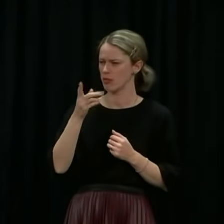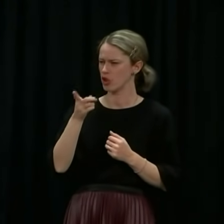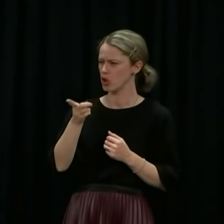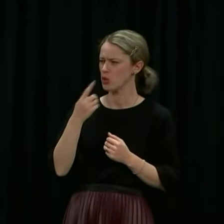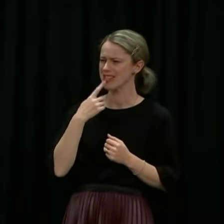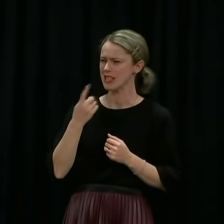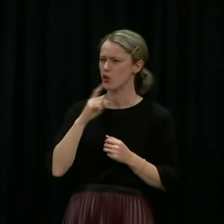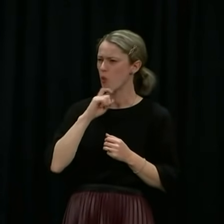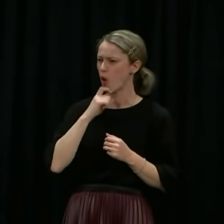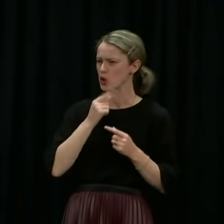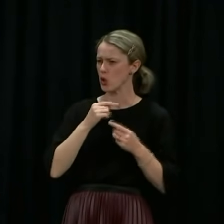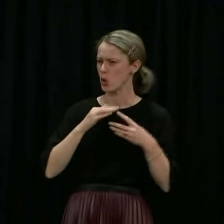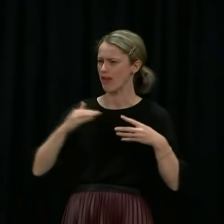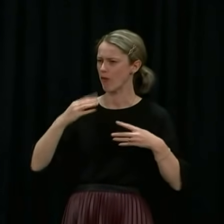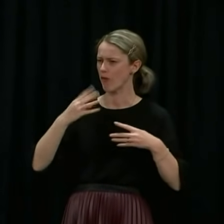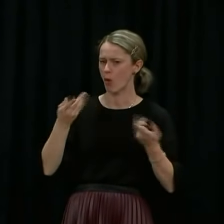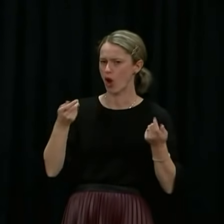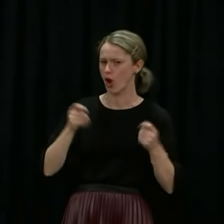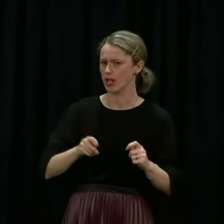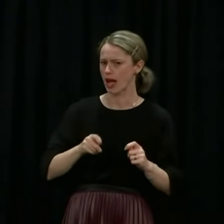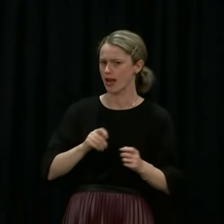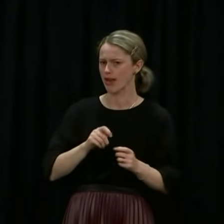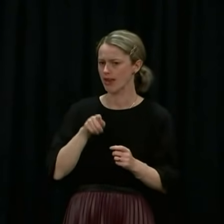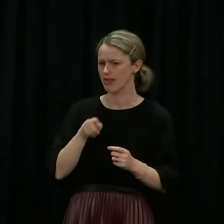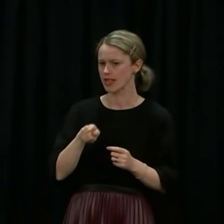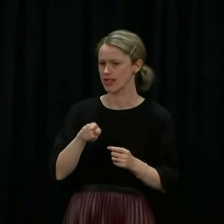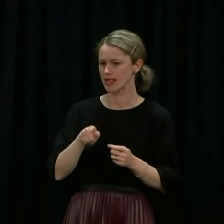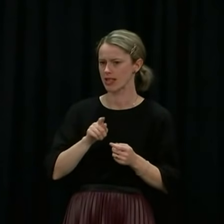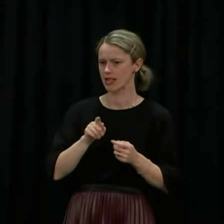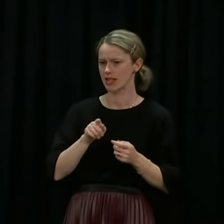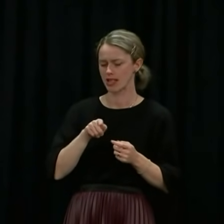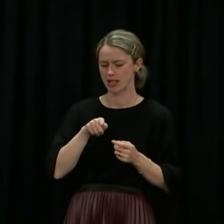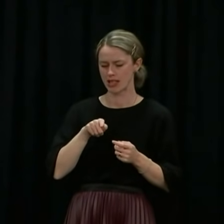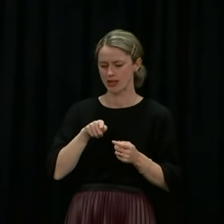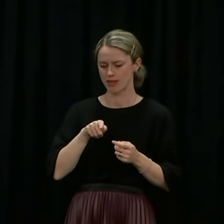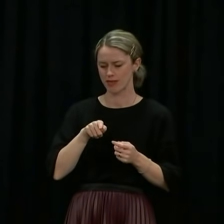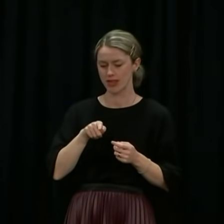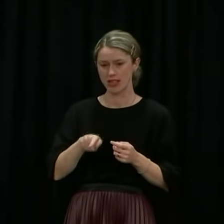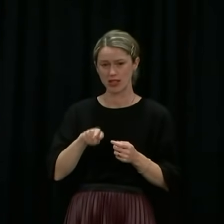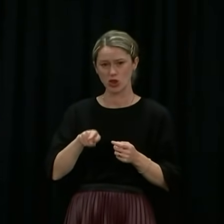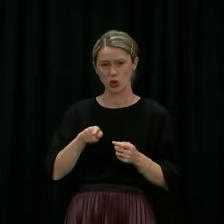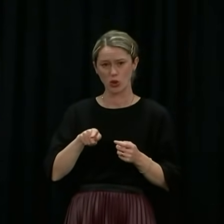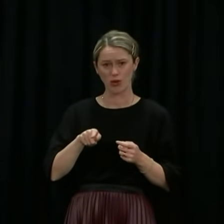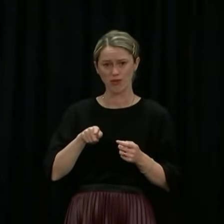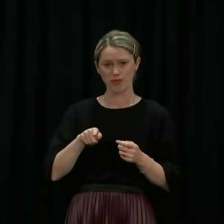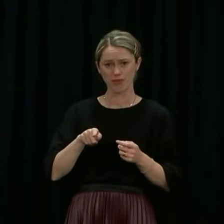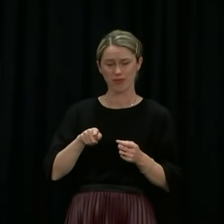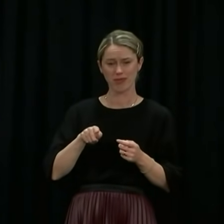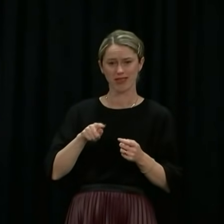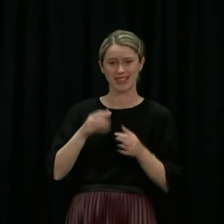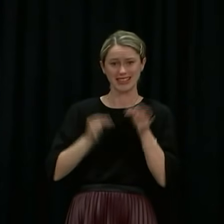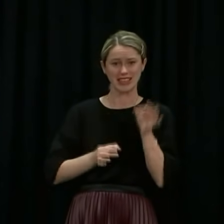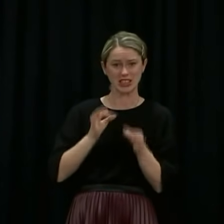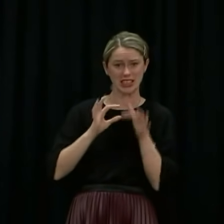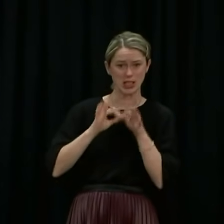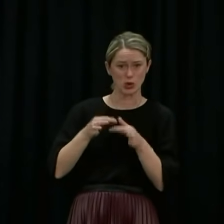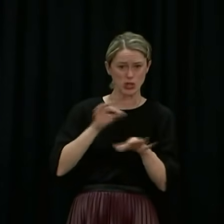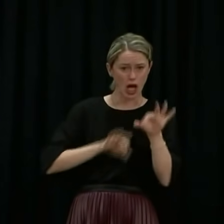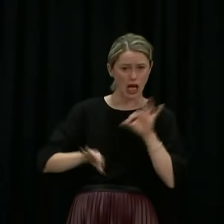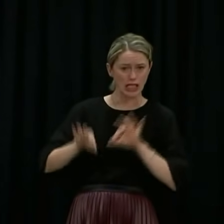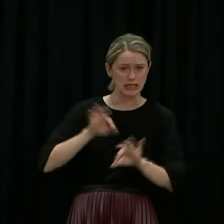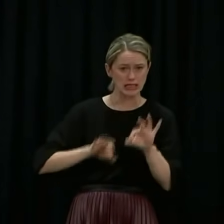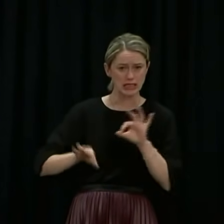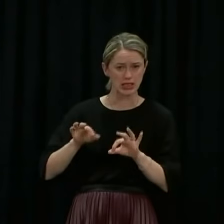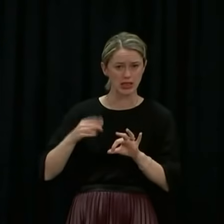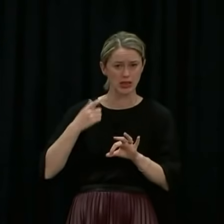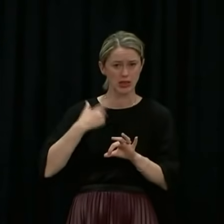circuit breaker. Is this response to COVID-19 still a science-led response? Because it seems to be increasingly at odds